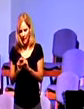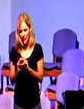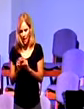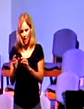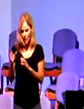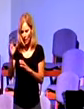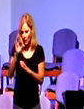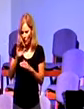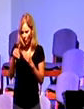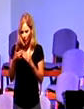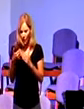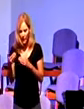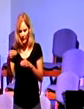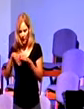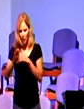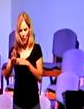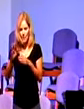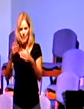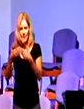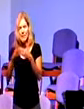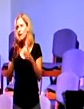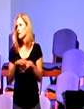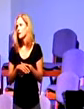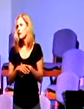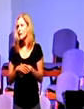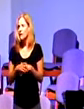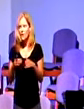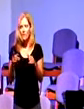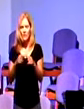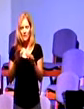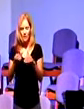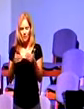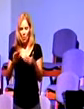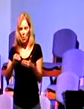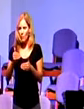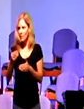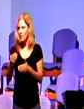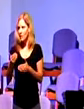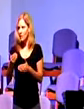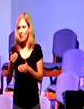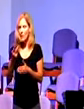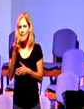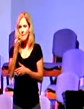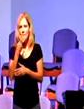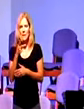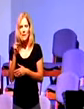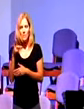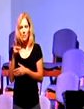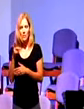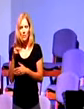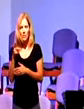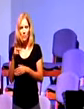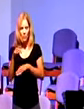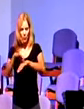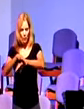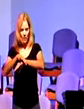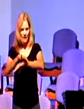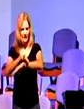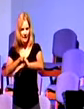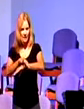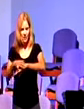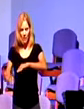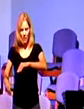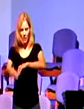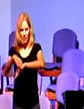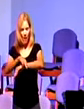going through all the stuff that was in her box. And the first thing that we took out were these pink and purple heart bracelets. We put